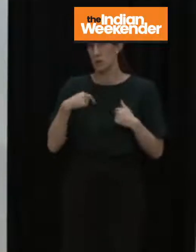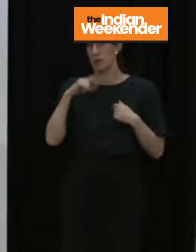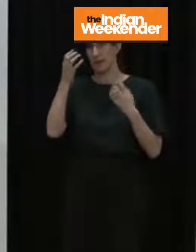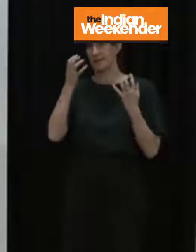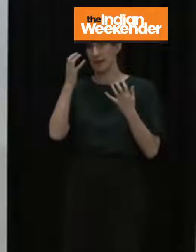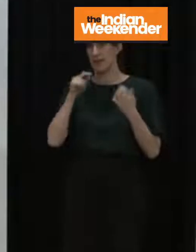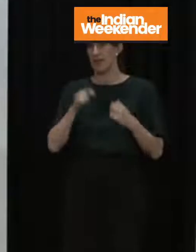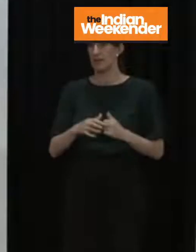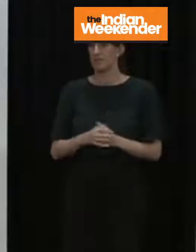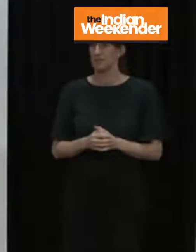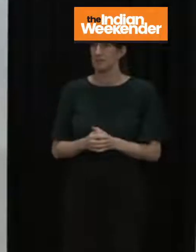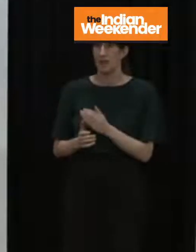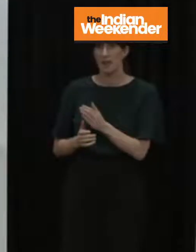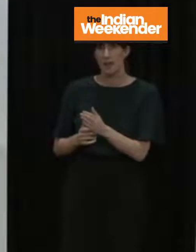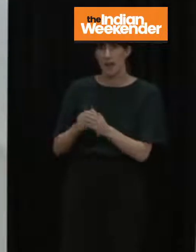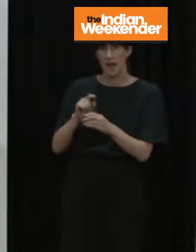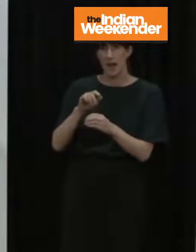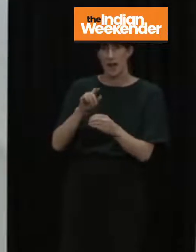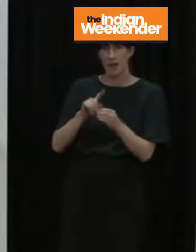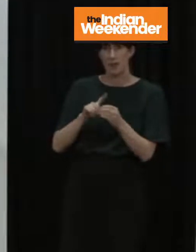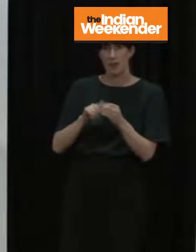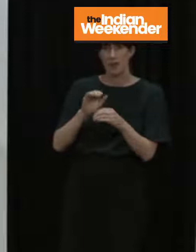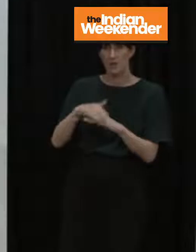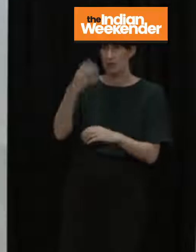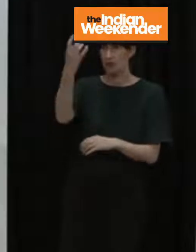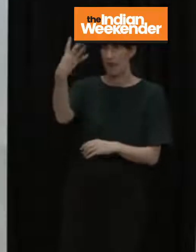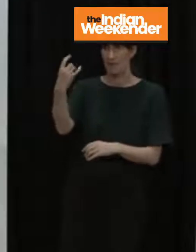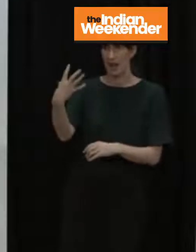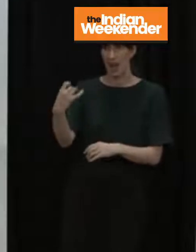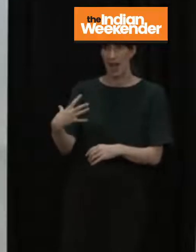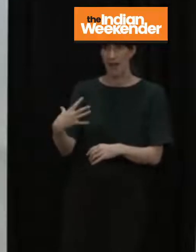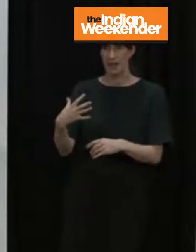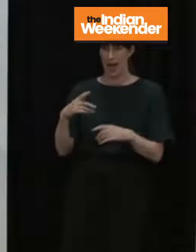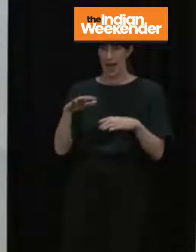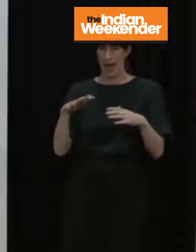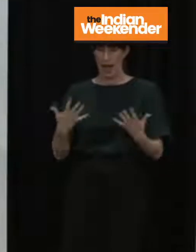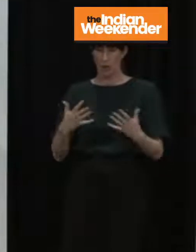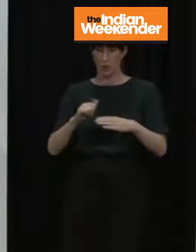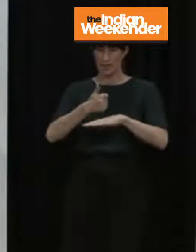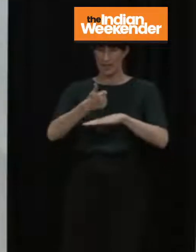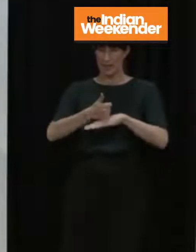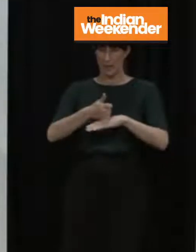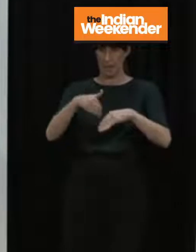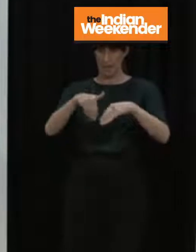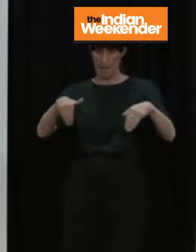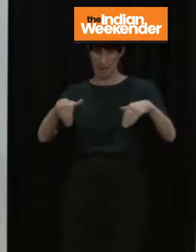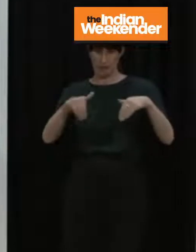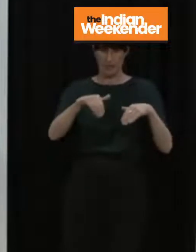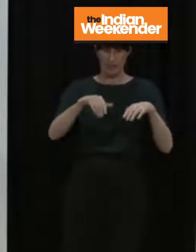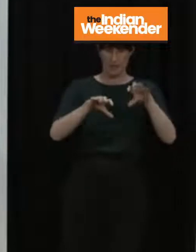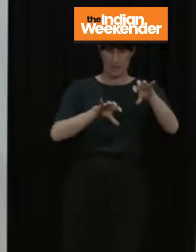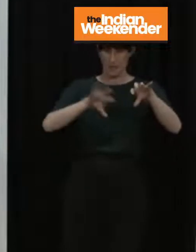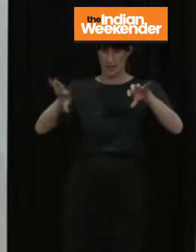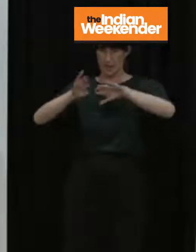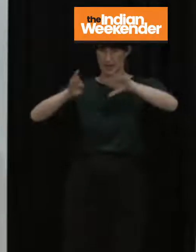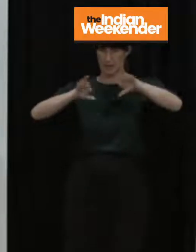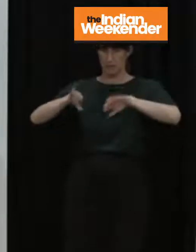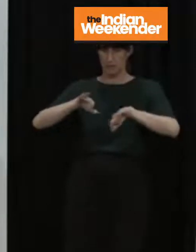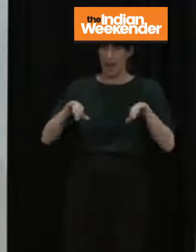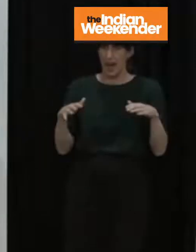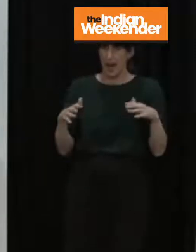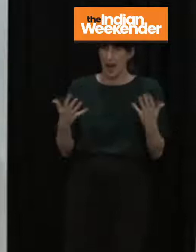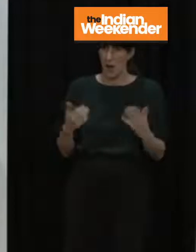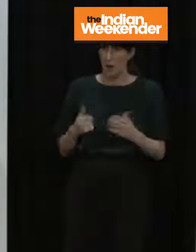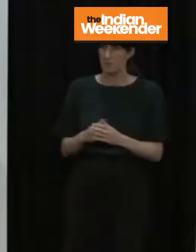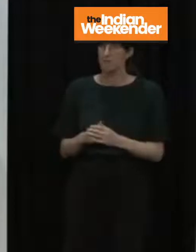of breaking it down, how will the country be broken up by boundaries? Will it be by DHB, regional territories? So we'll have more to